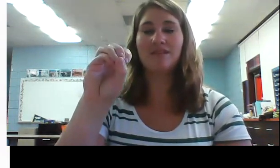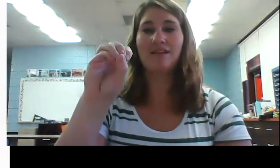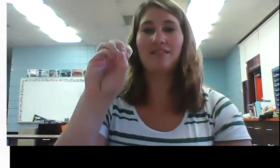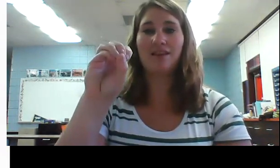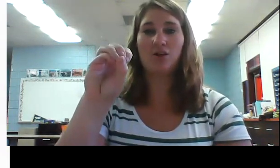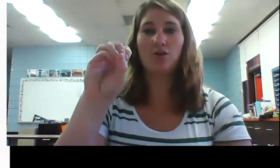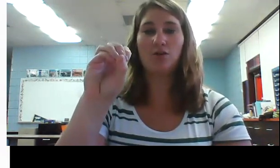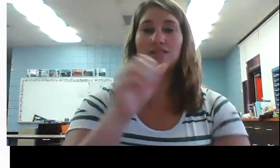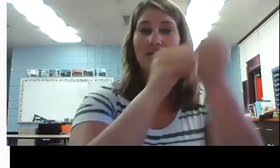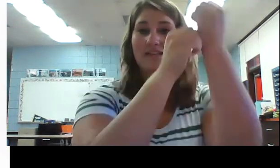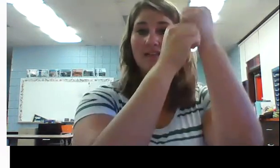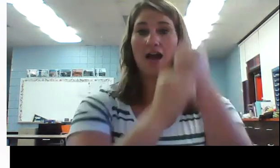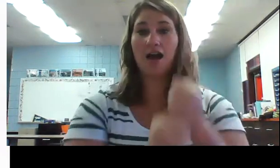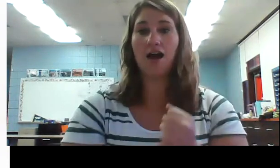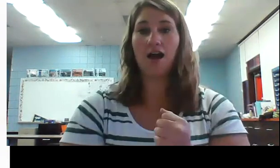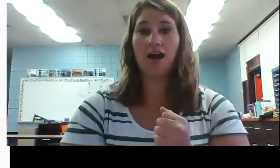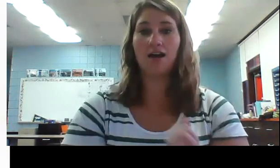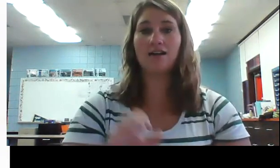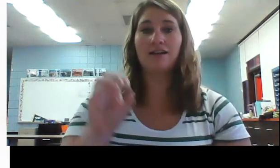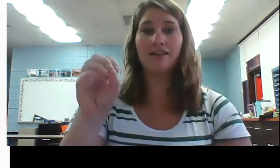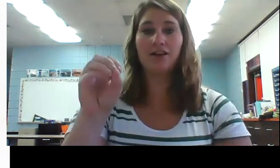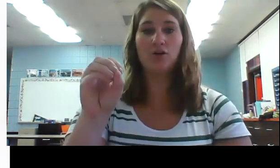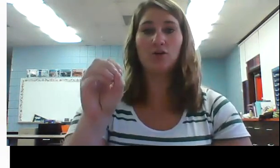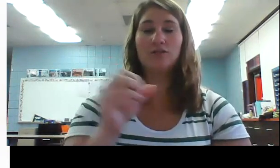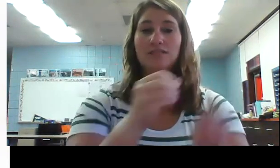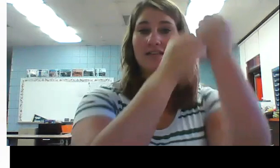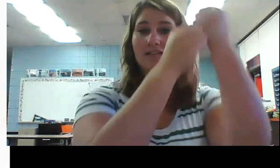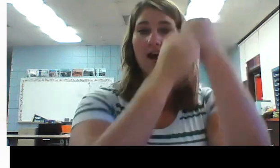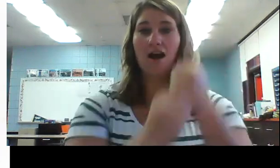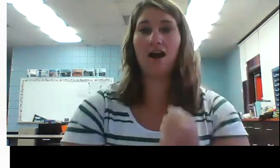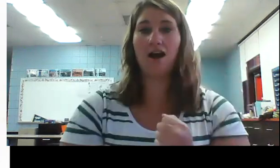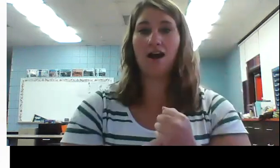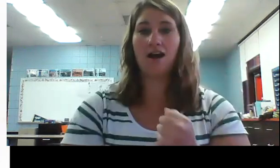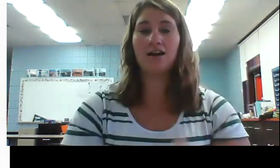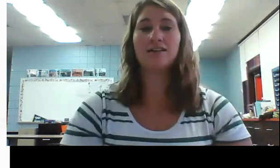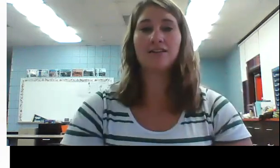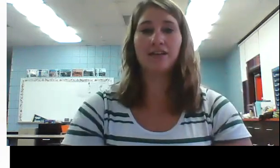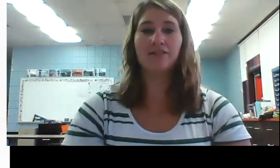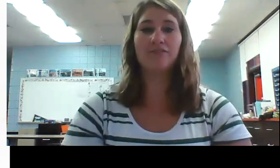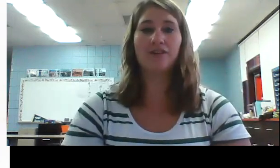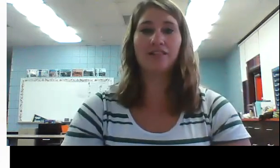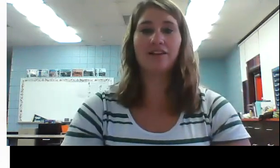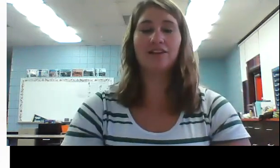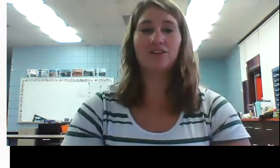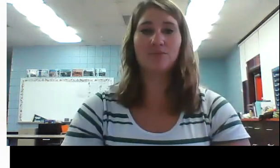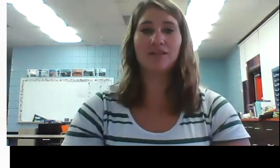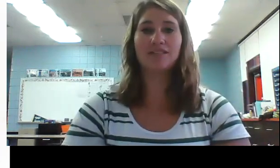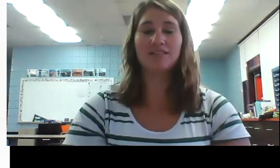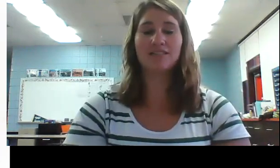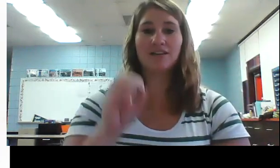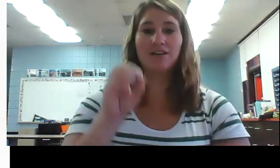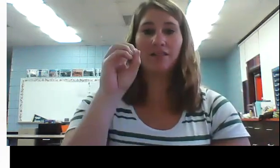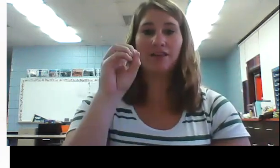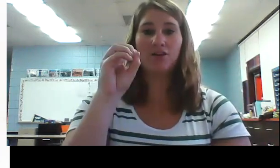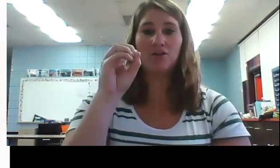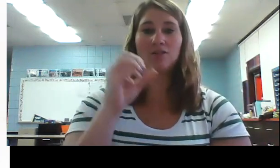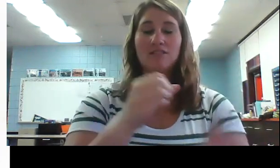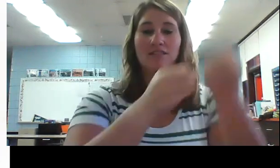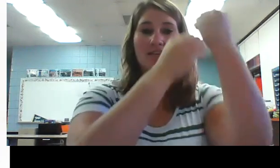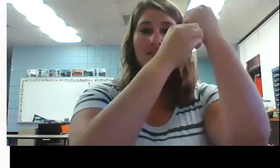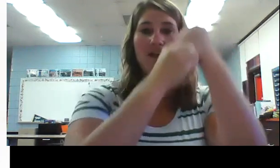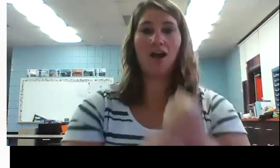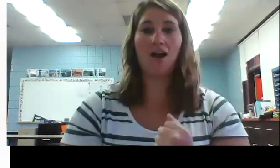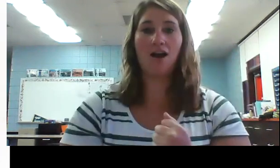but the O says, the O says, every letter makes a sound. The